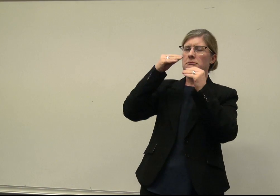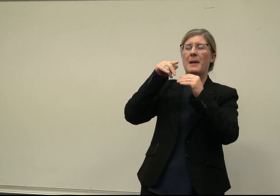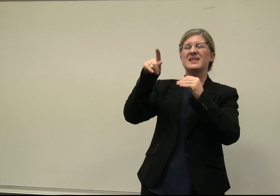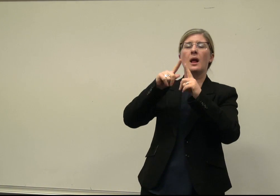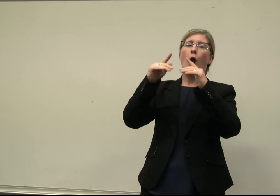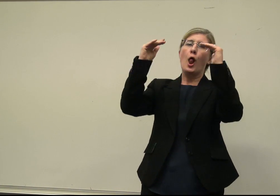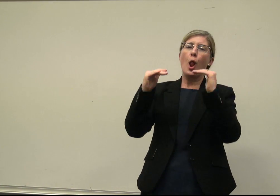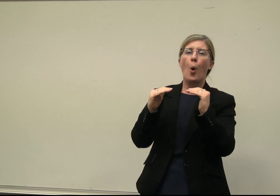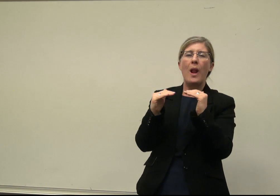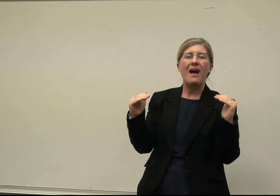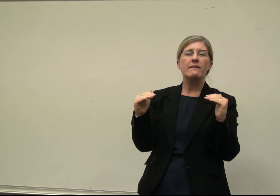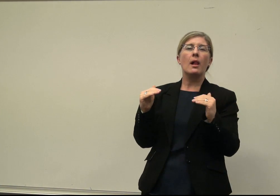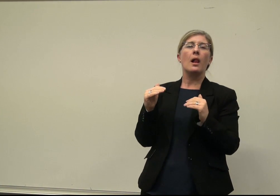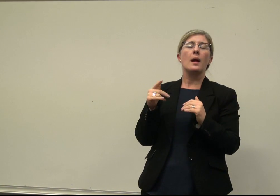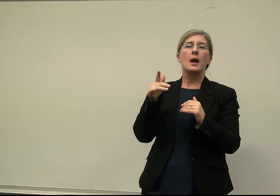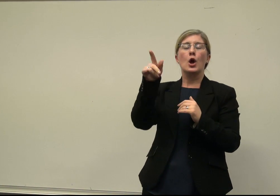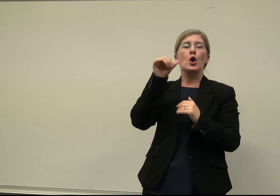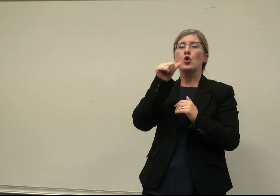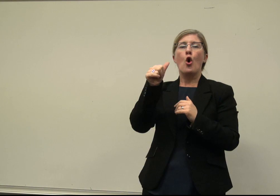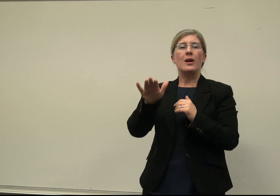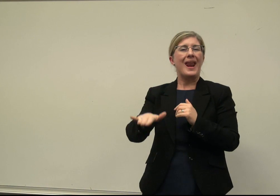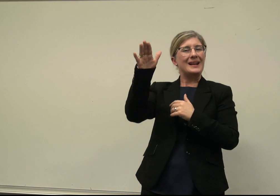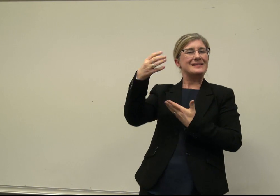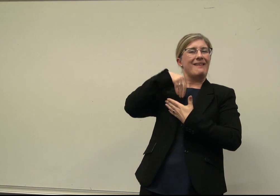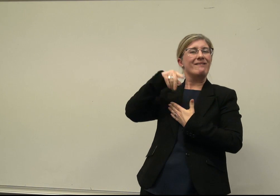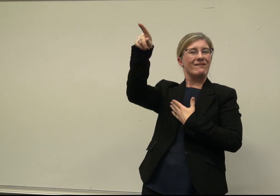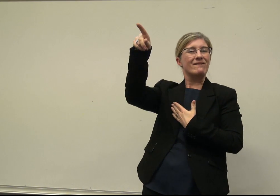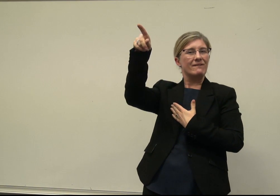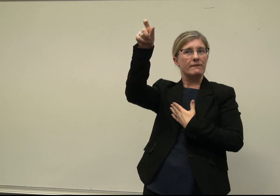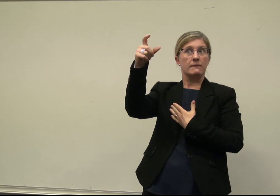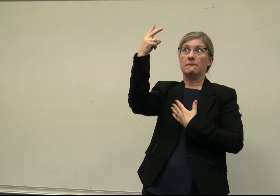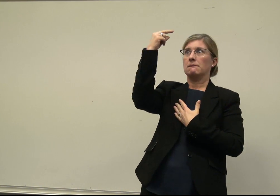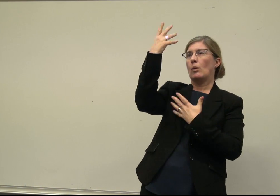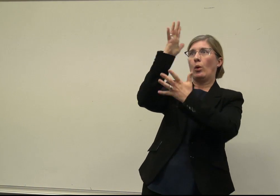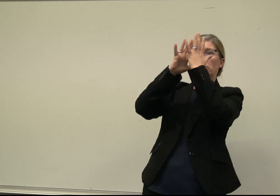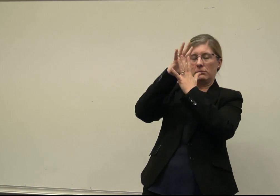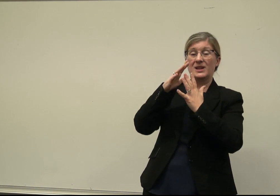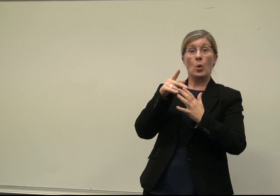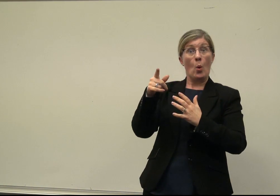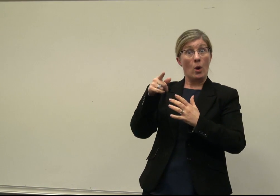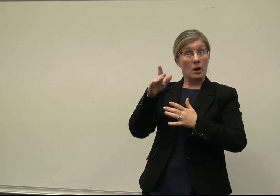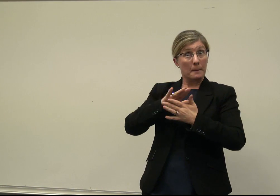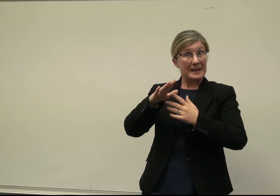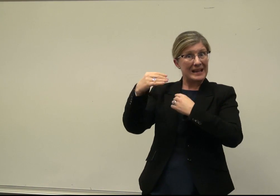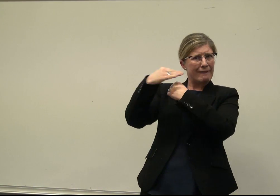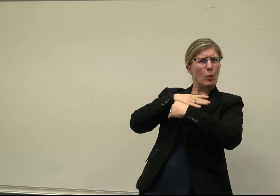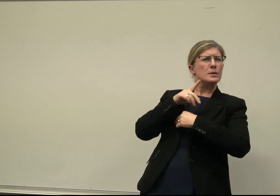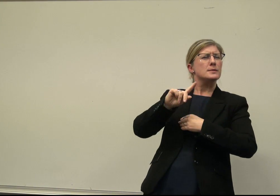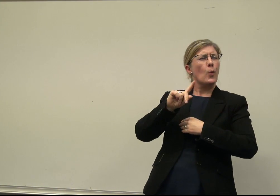that child learn? And there is certainly some research that shows that if a child